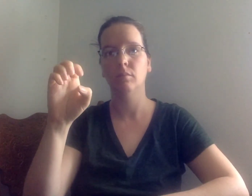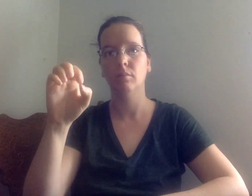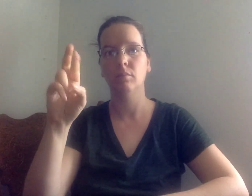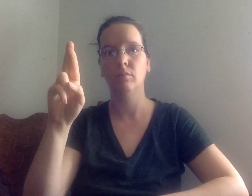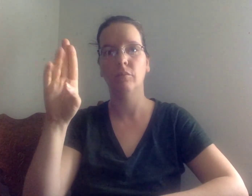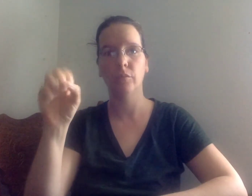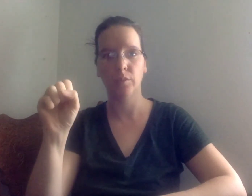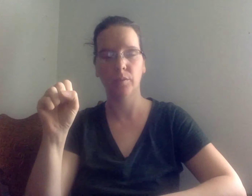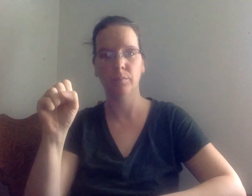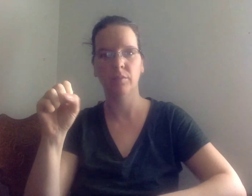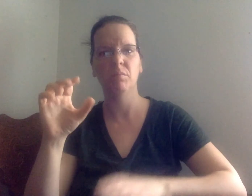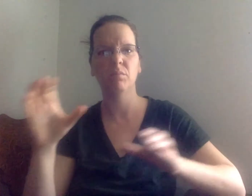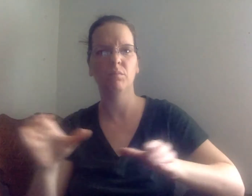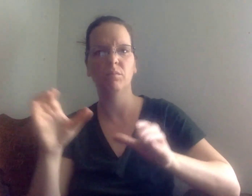Directional verbs,